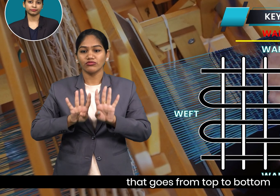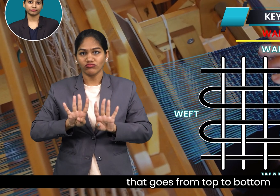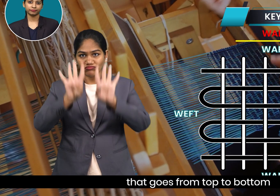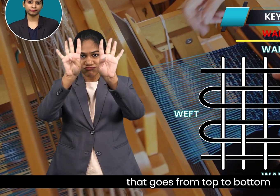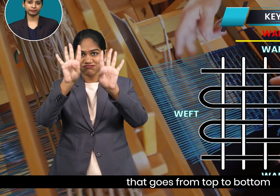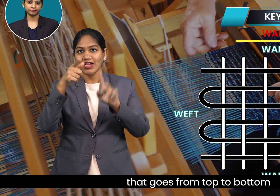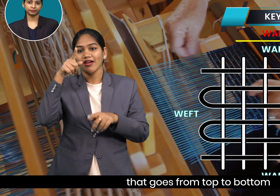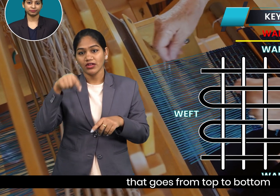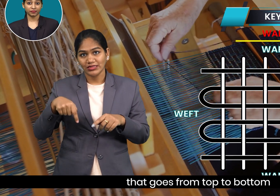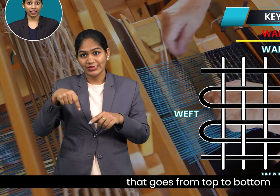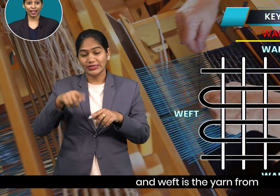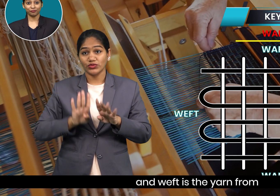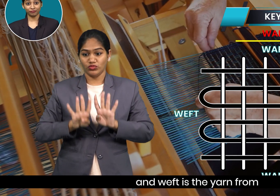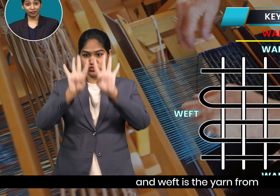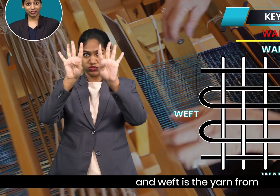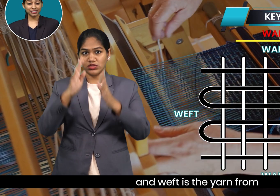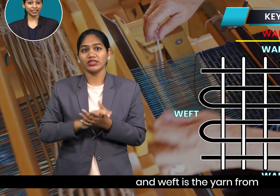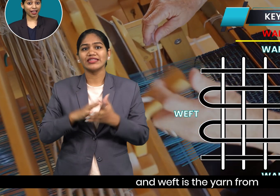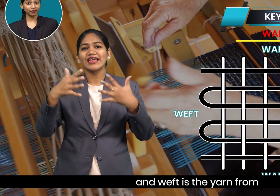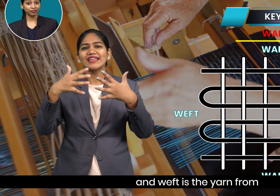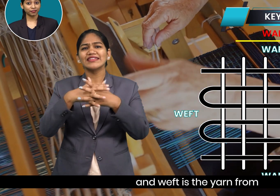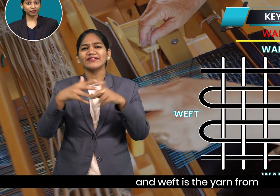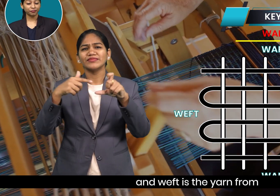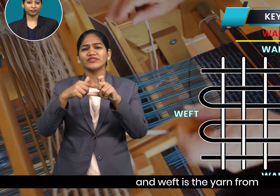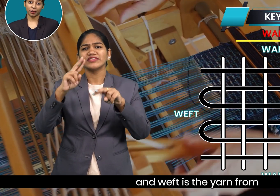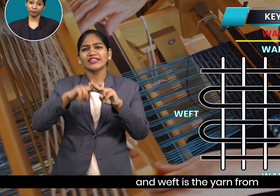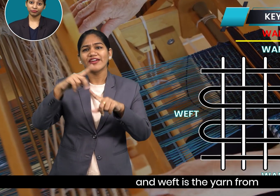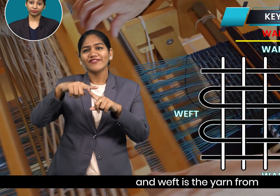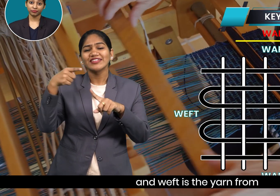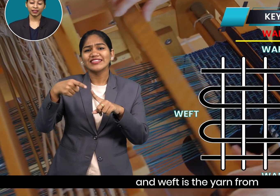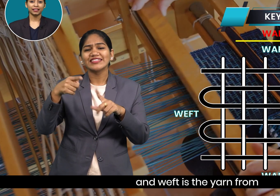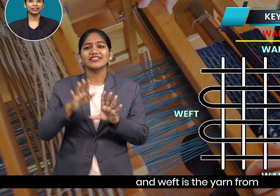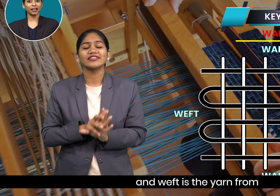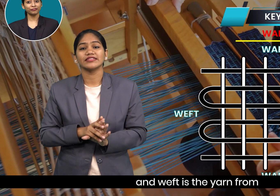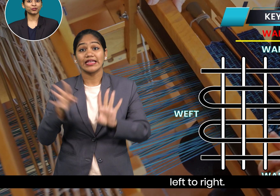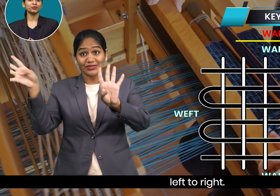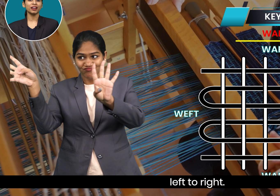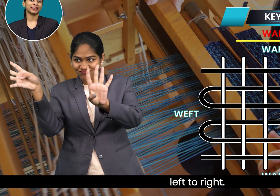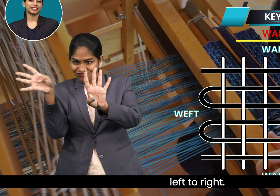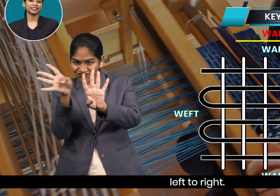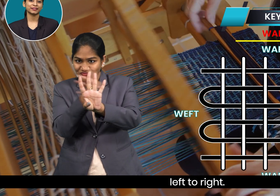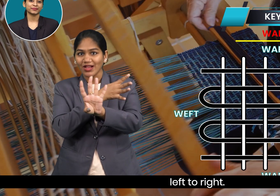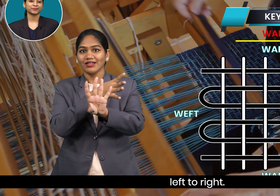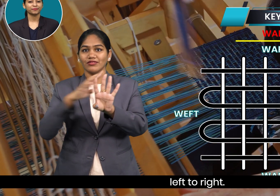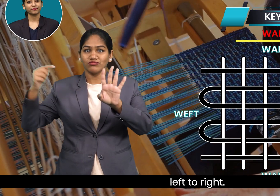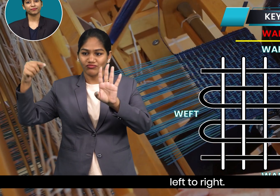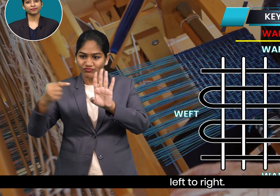and weft is a yarn from left to